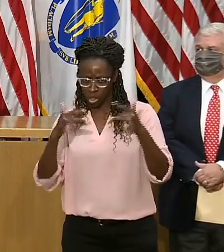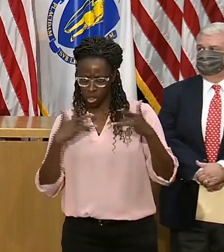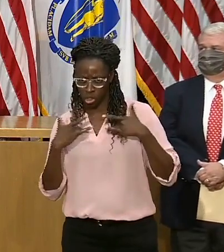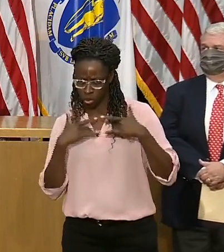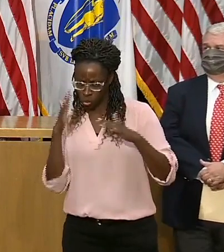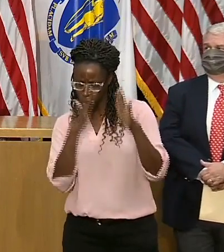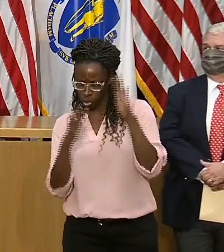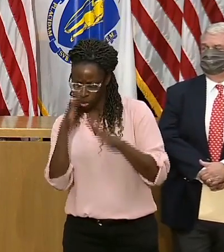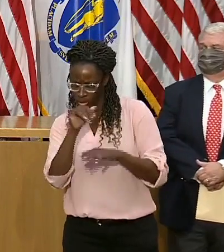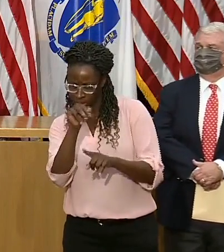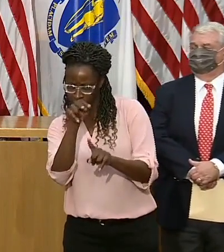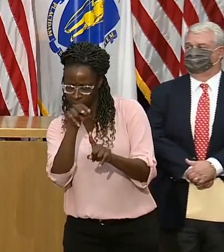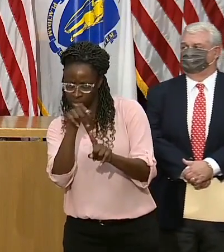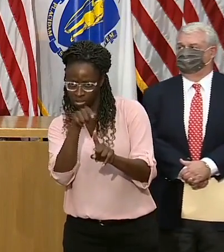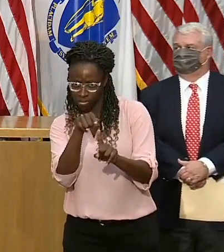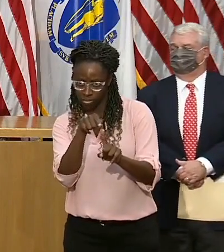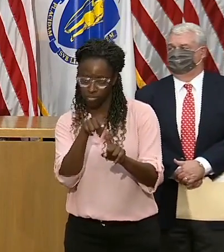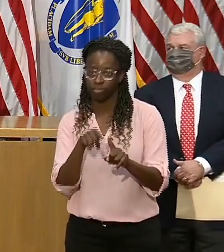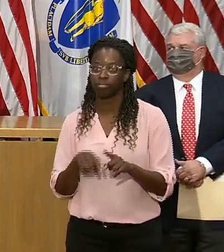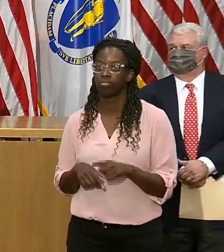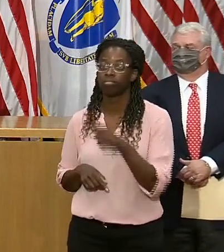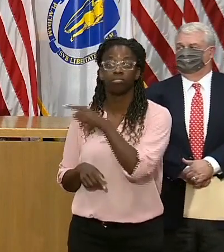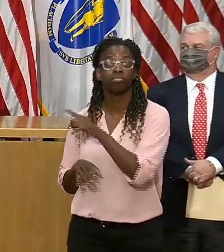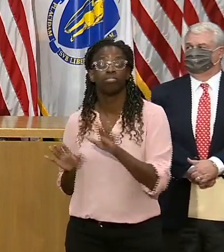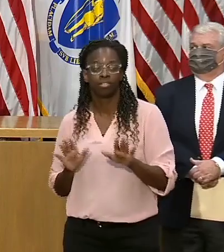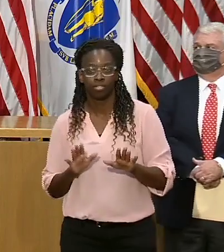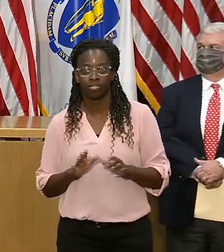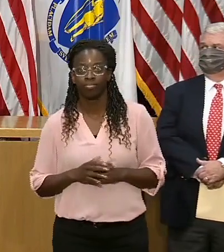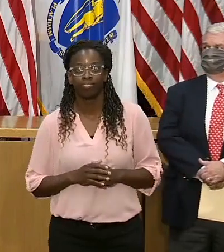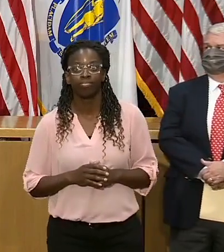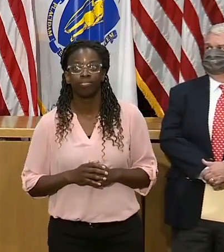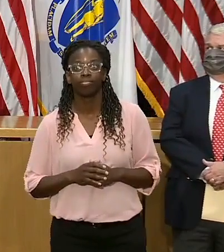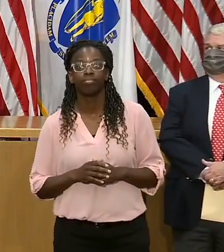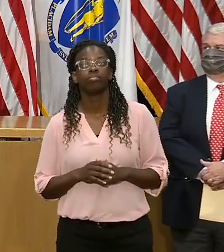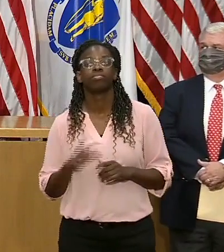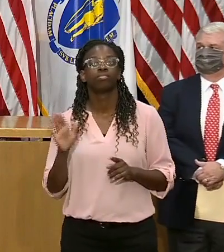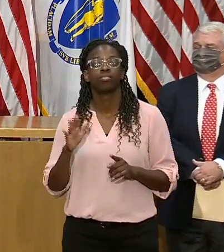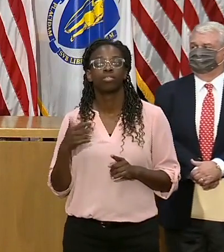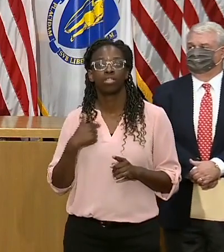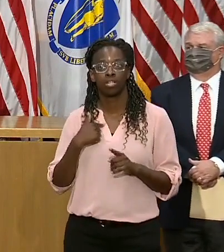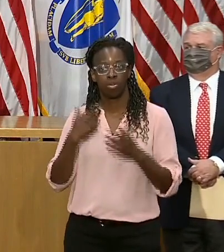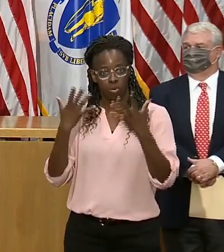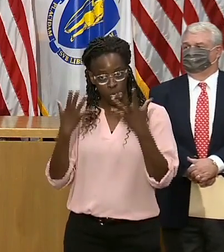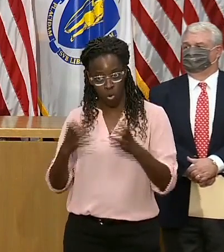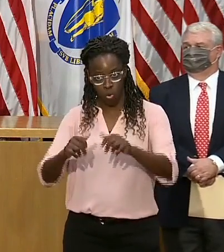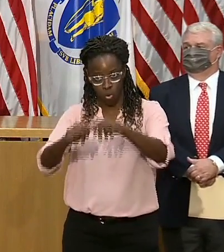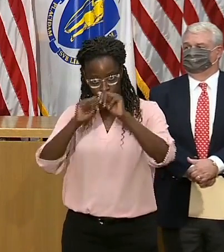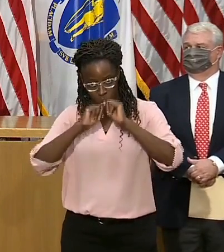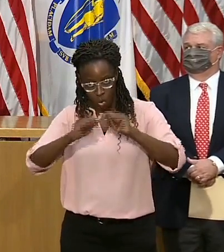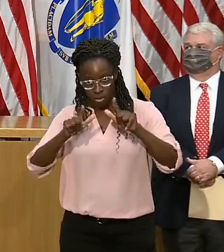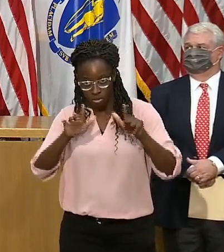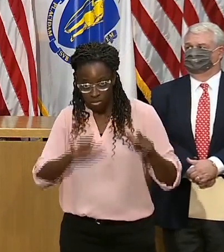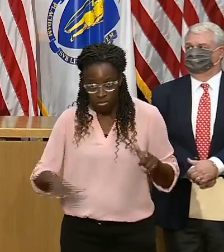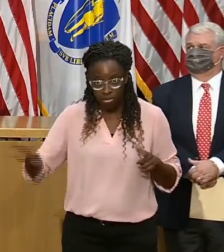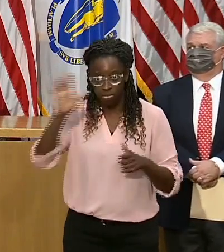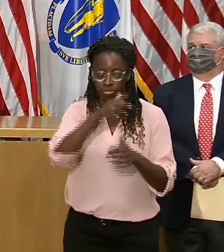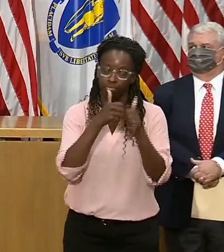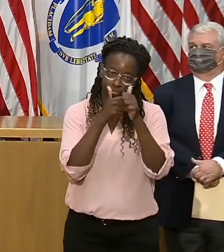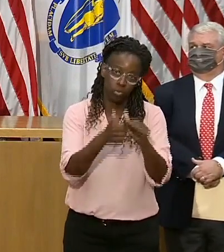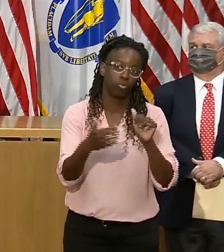the rules, and that communities can then use the data associated with that to make the decisions that make the most sense for